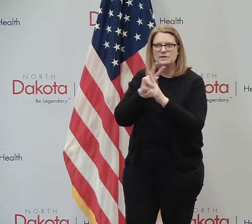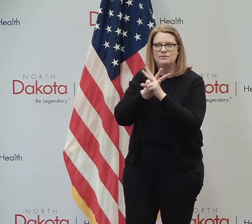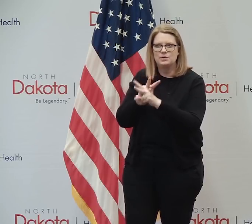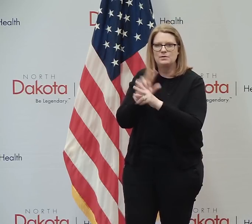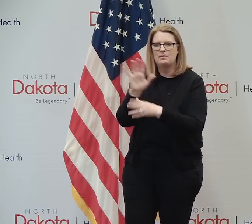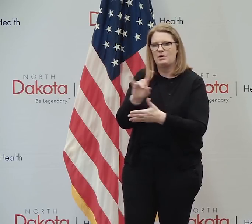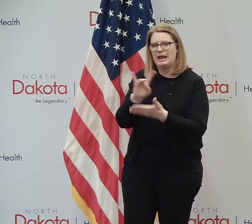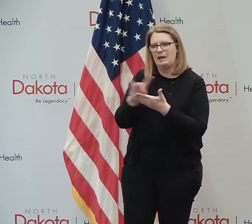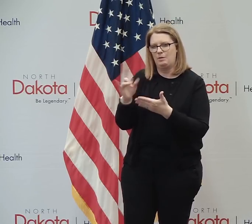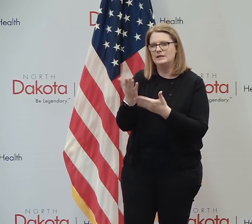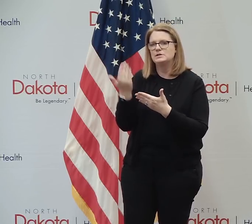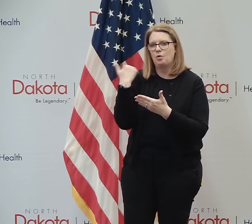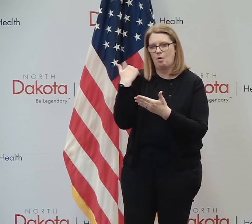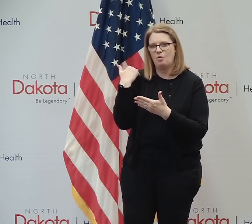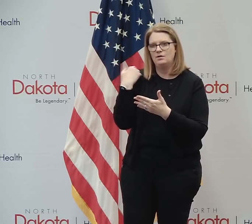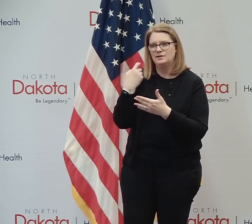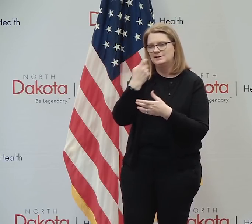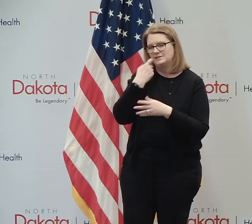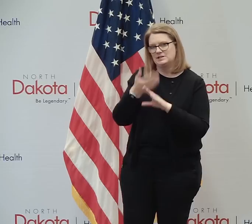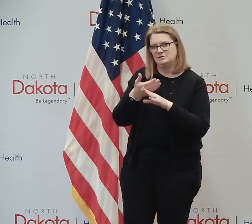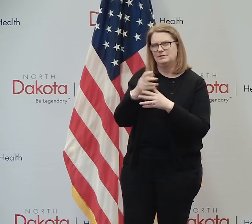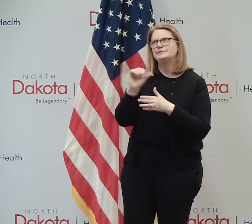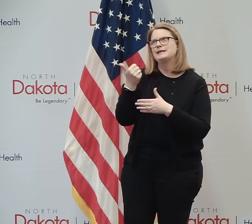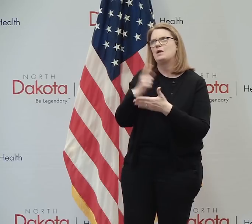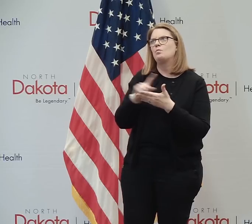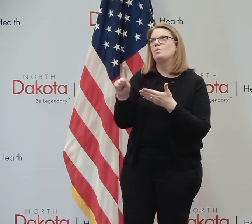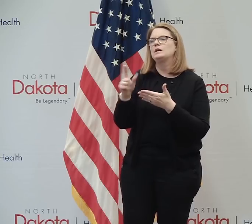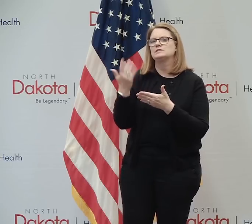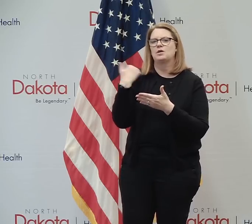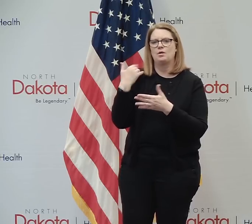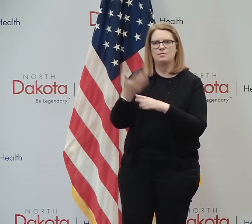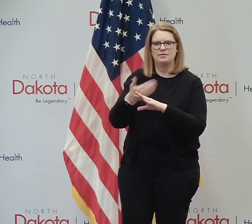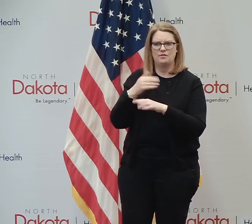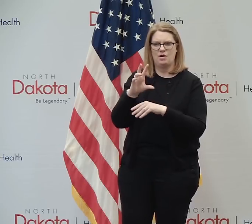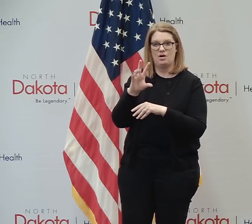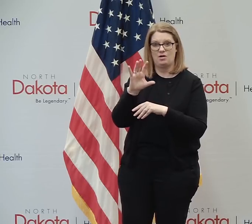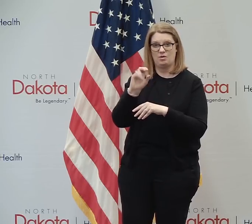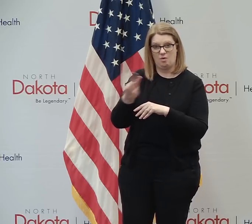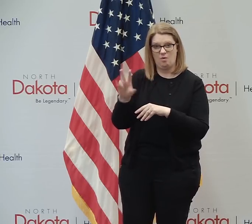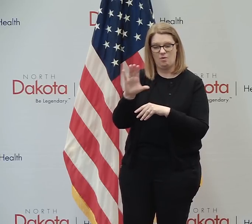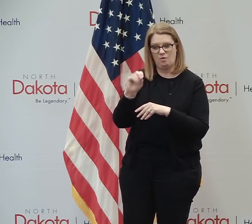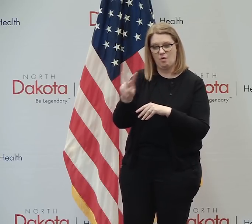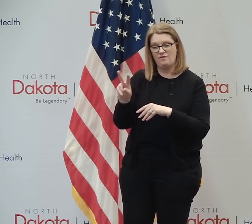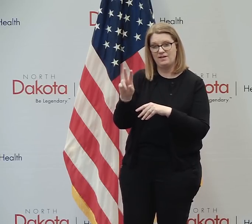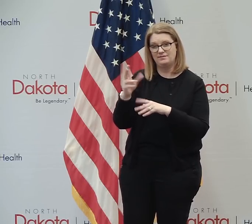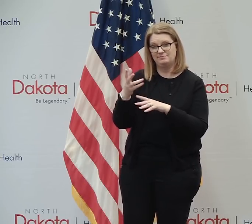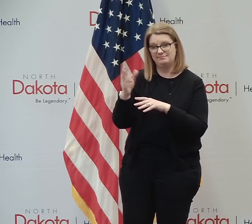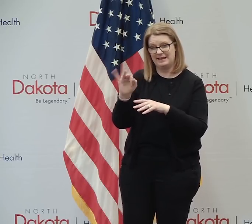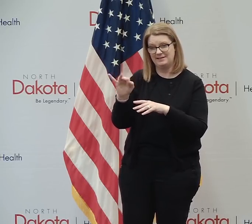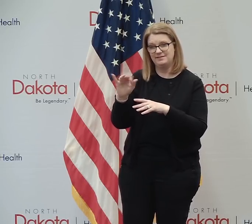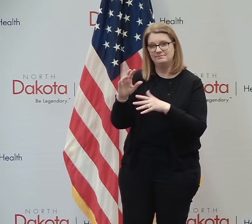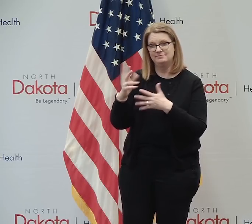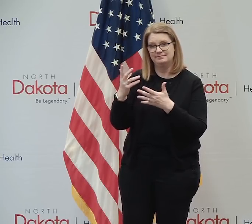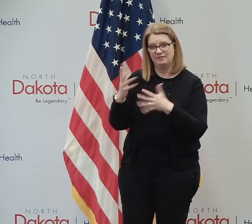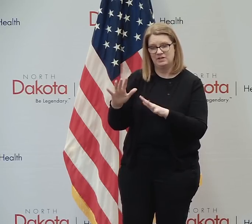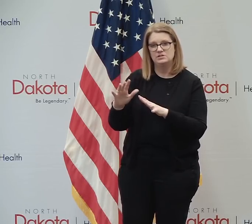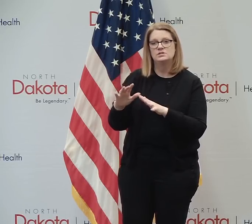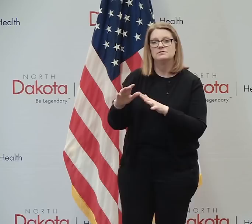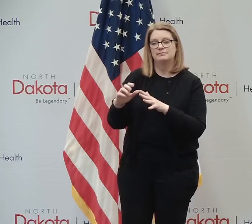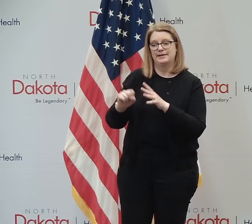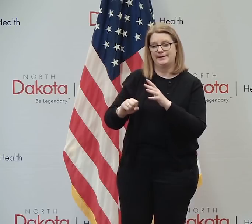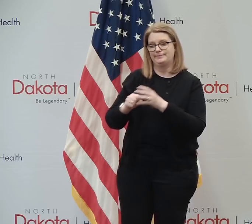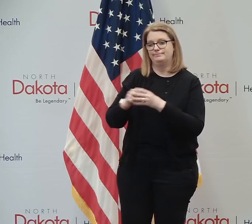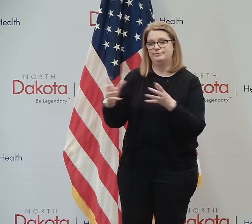8 weeks ago, just before this whole 10 weeks ago, I guess, before the COVID thing broke. He donated 4 years ago